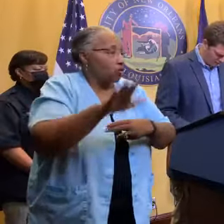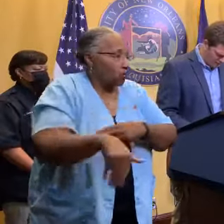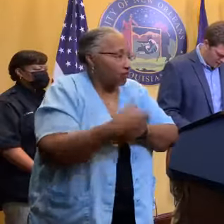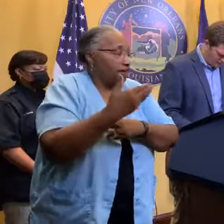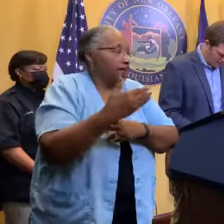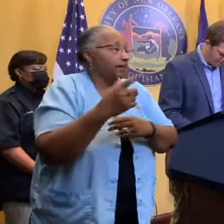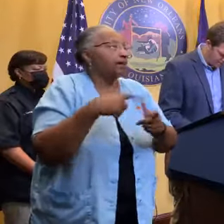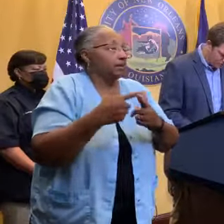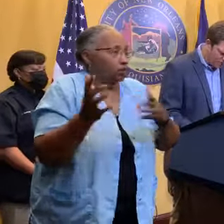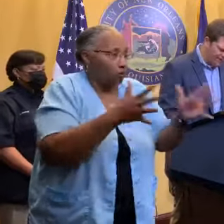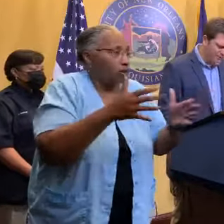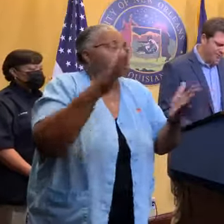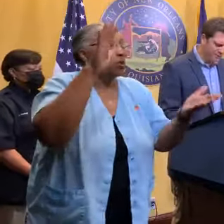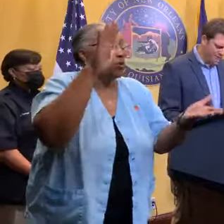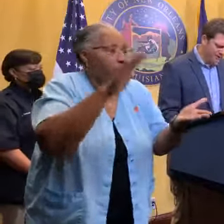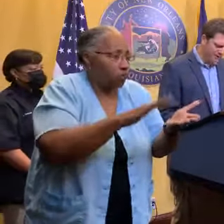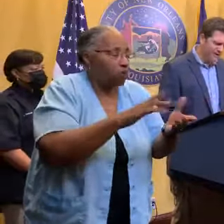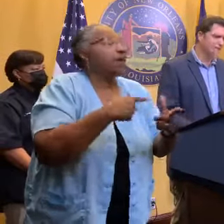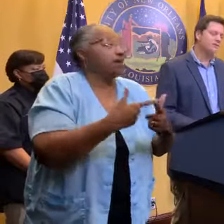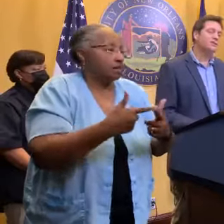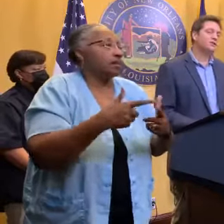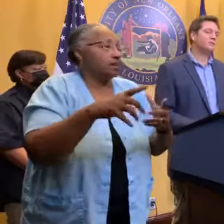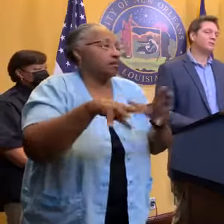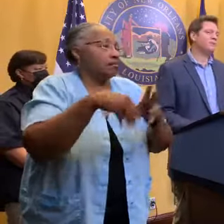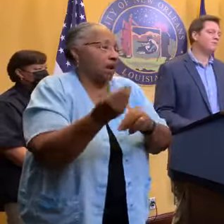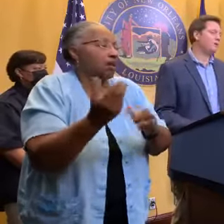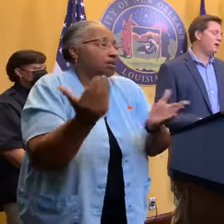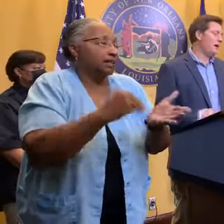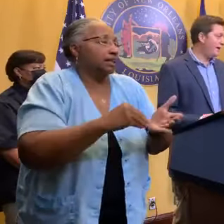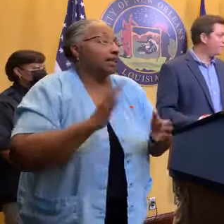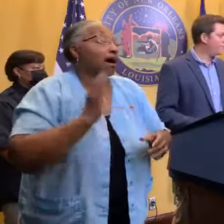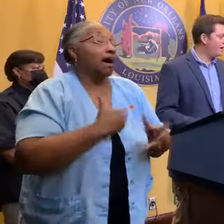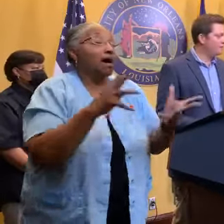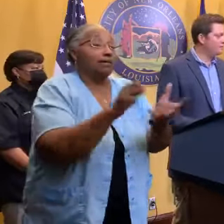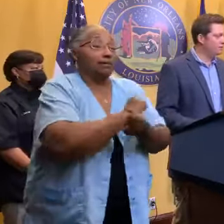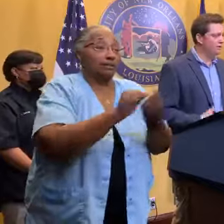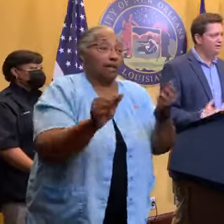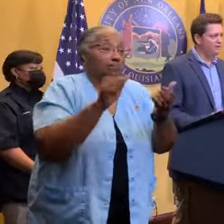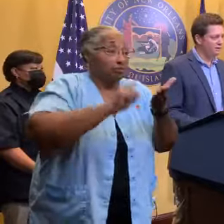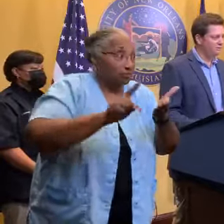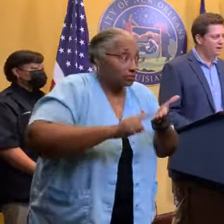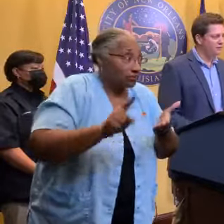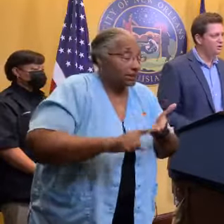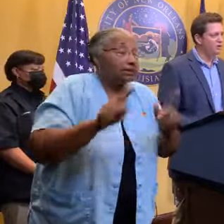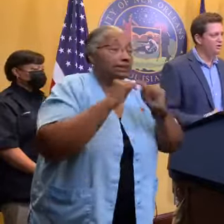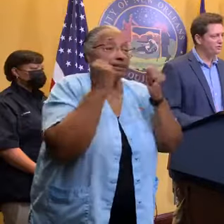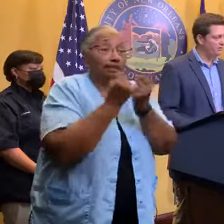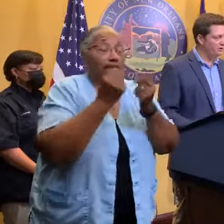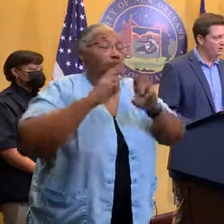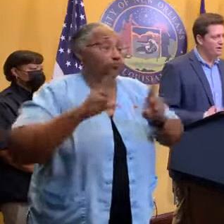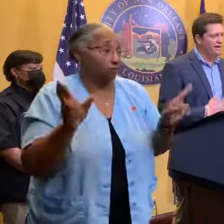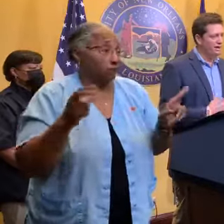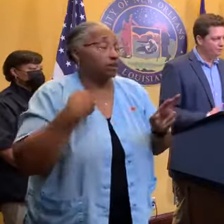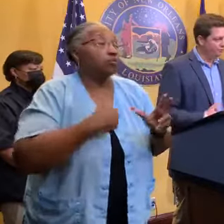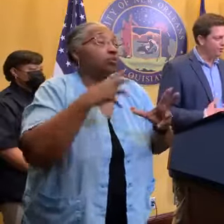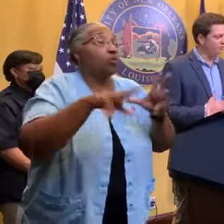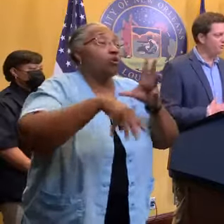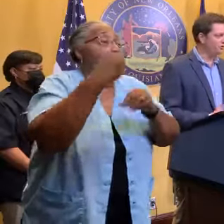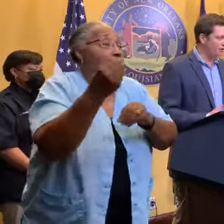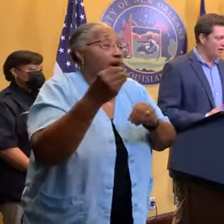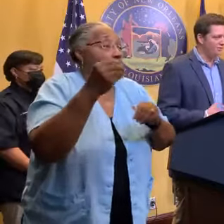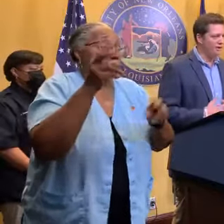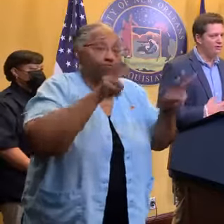winds. We have our preliminary damage assessment teams at the ready. The moment this thing is done, we'll go assess our